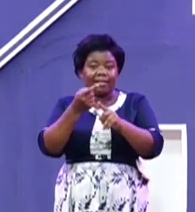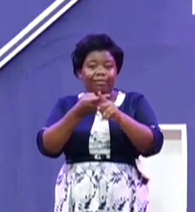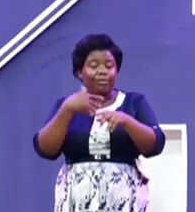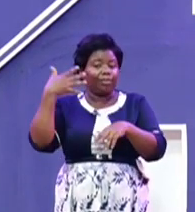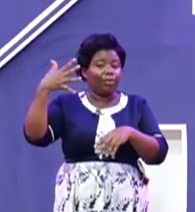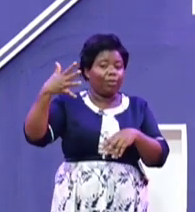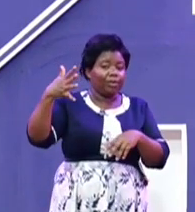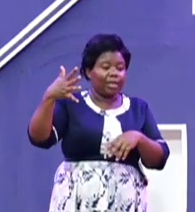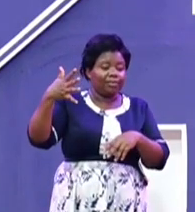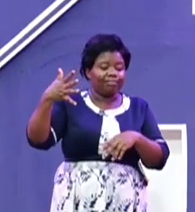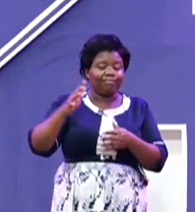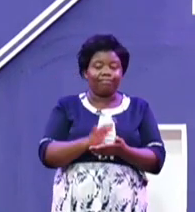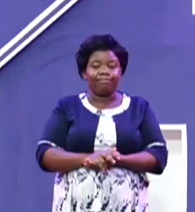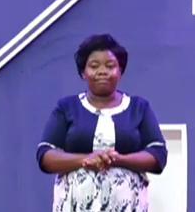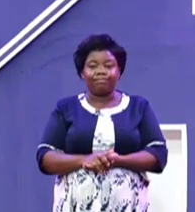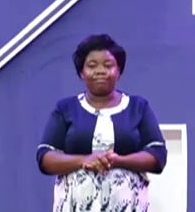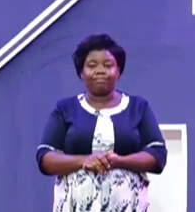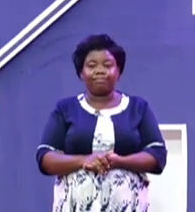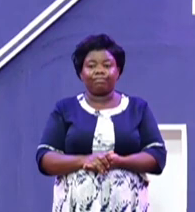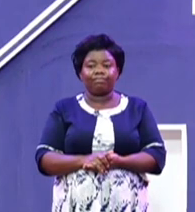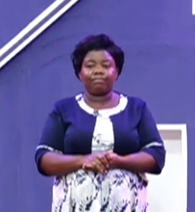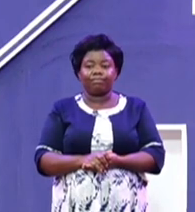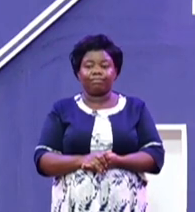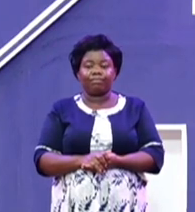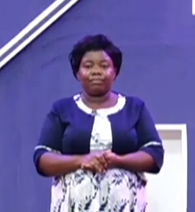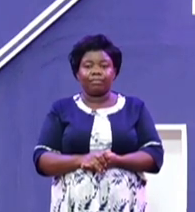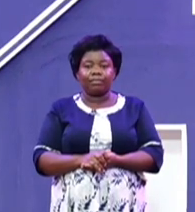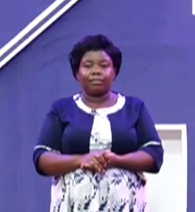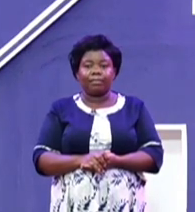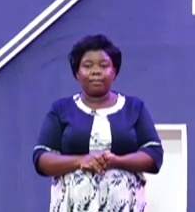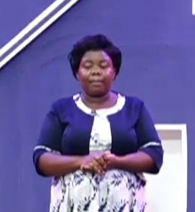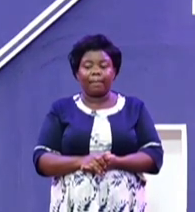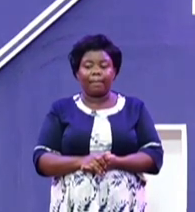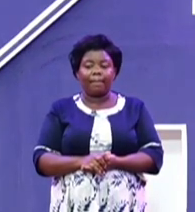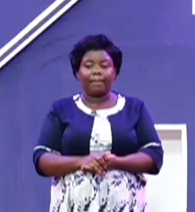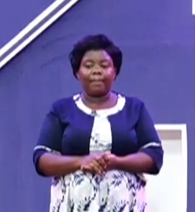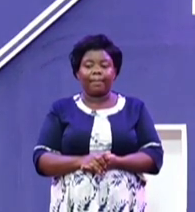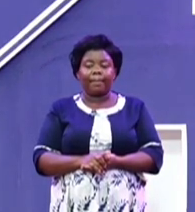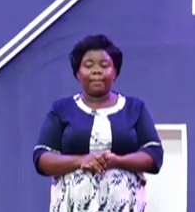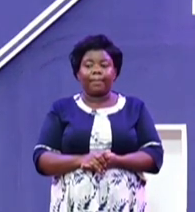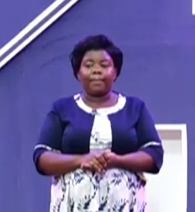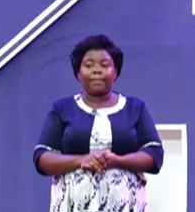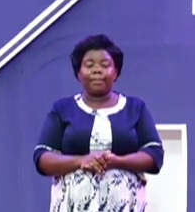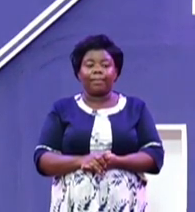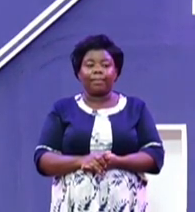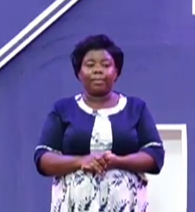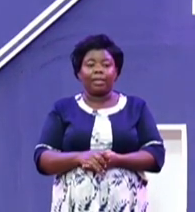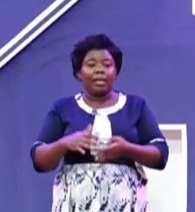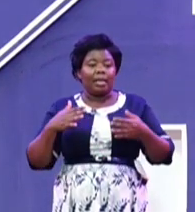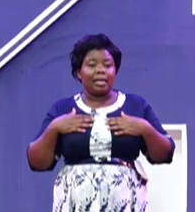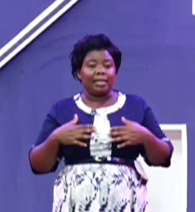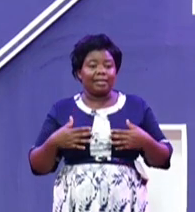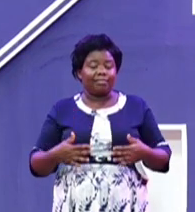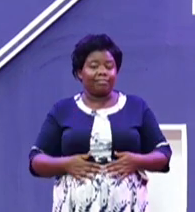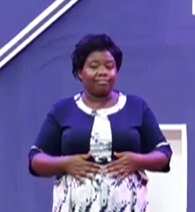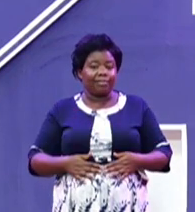usually hear the scientists say that the most parts of the body of a human are full of water. Omubiri gulina kumpi